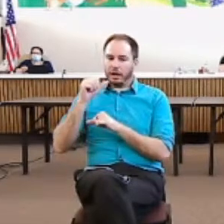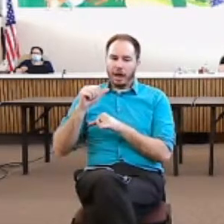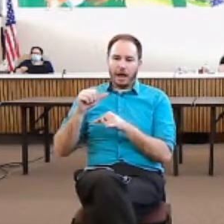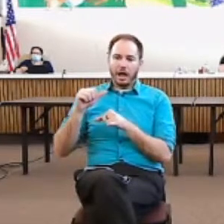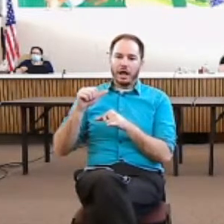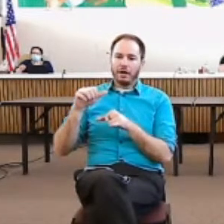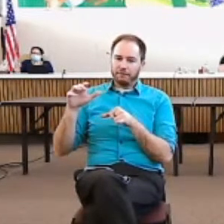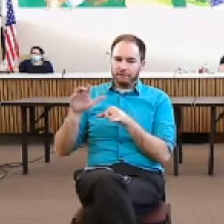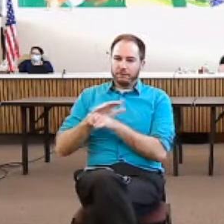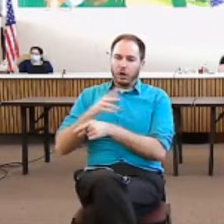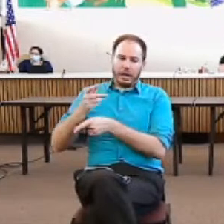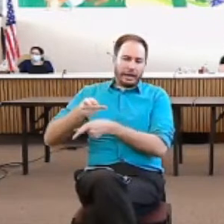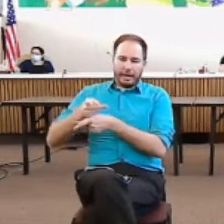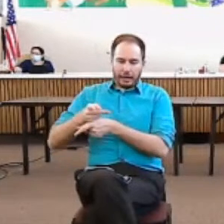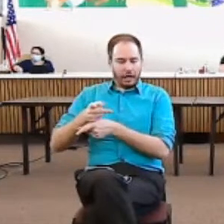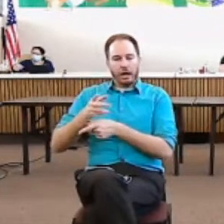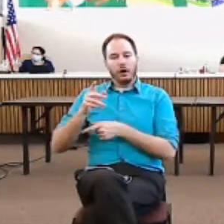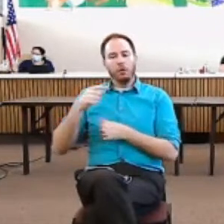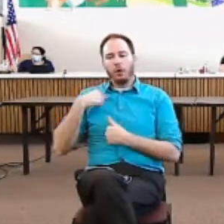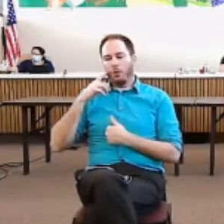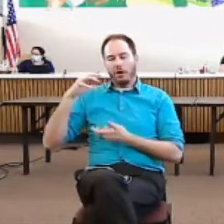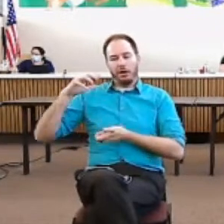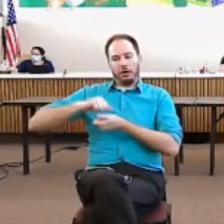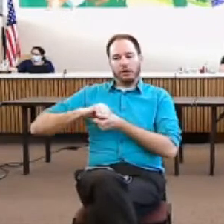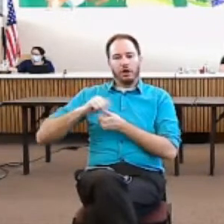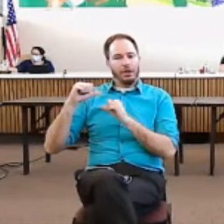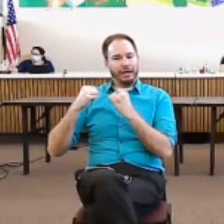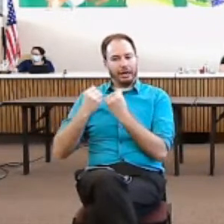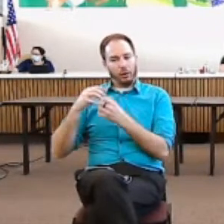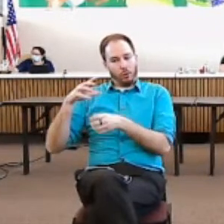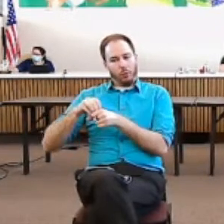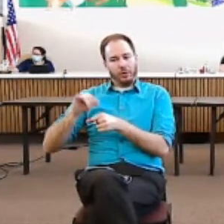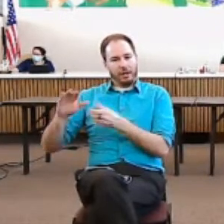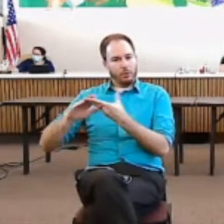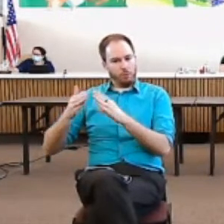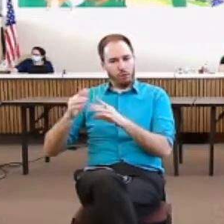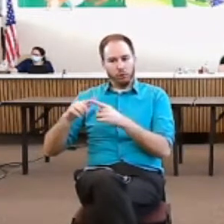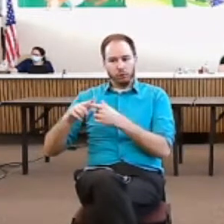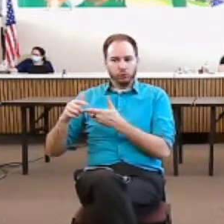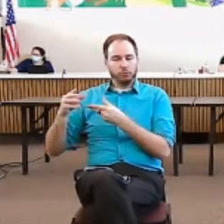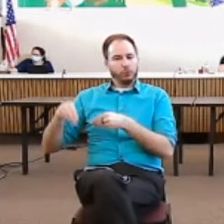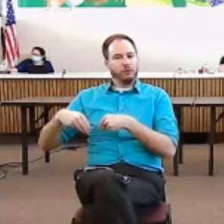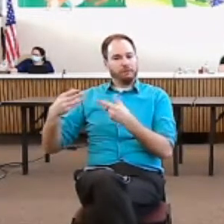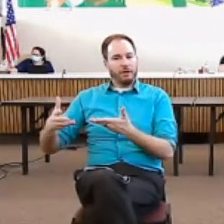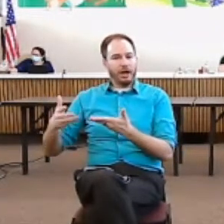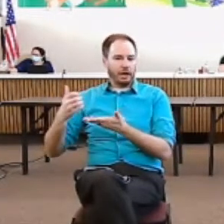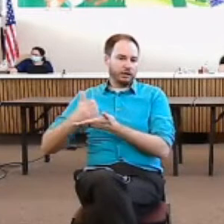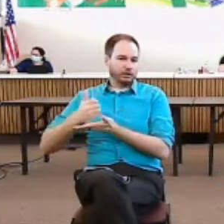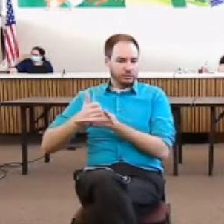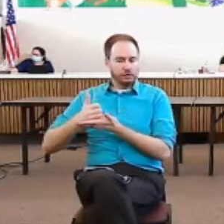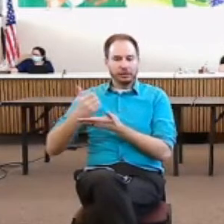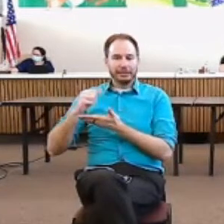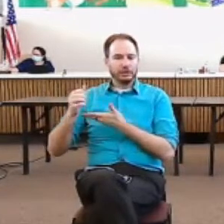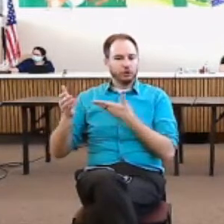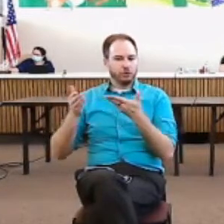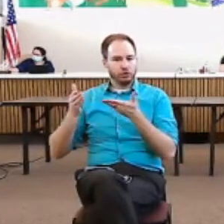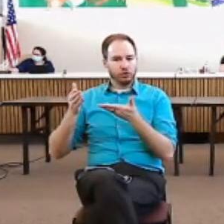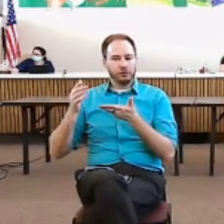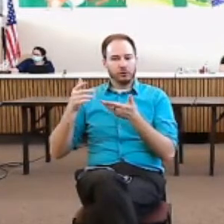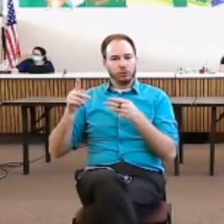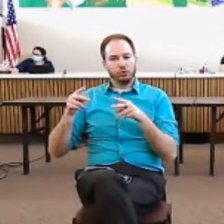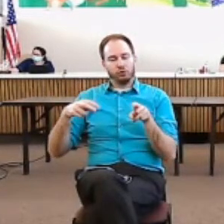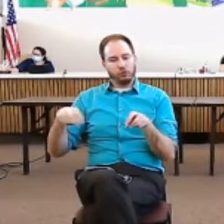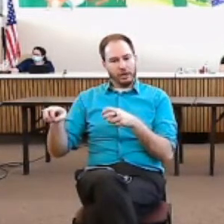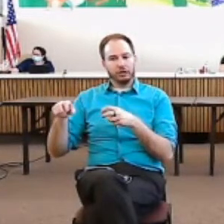full care. We'll be working with other agencies in the community to to help and assist that